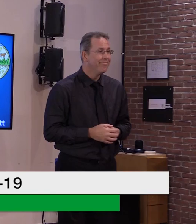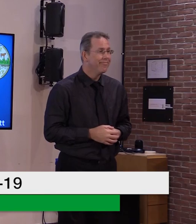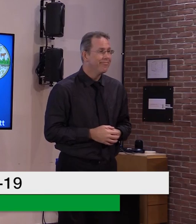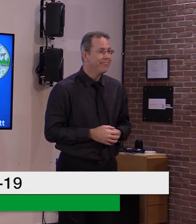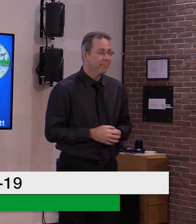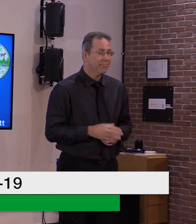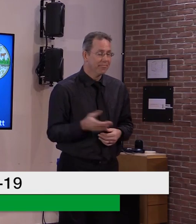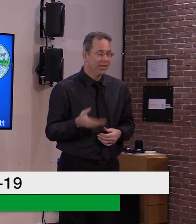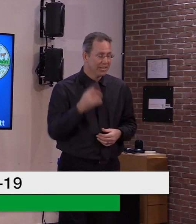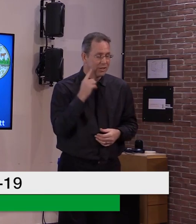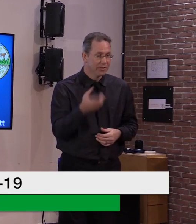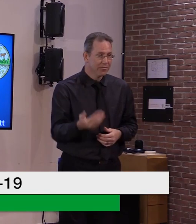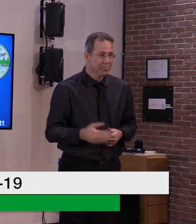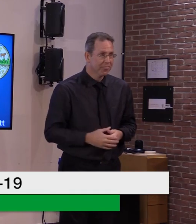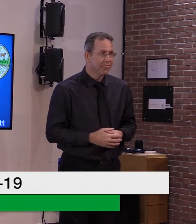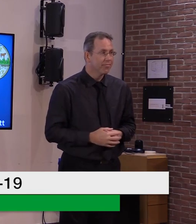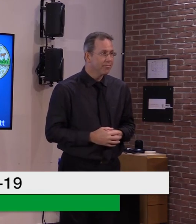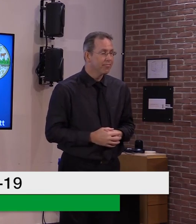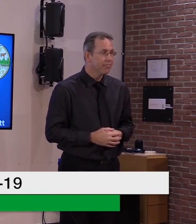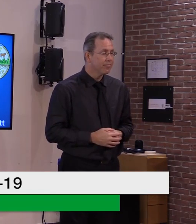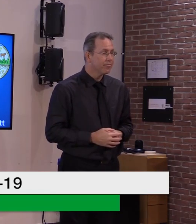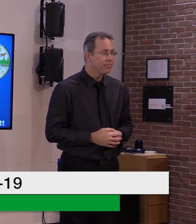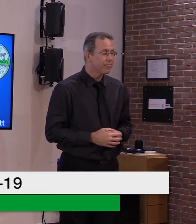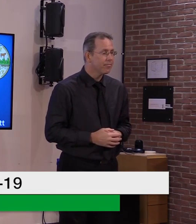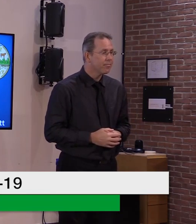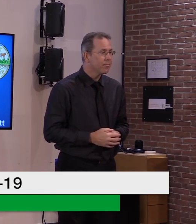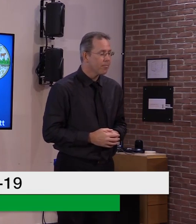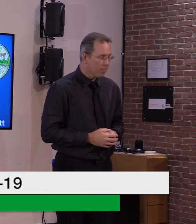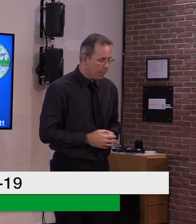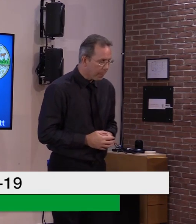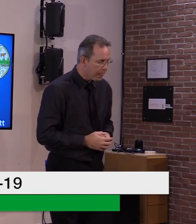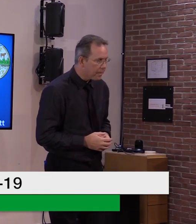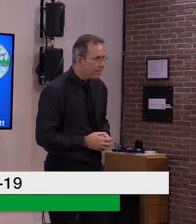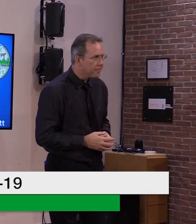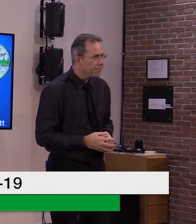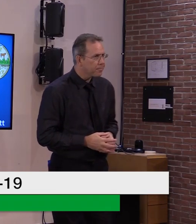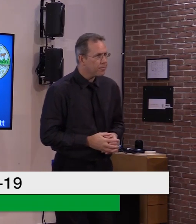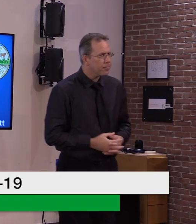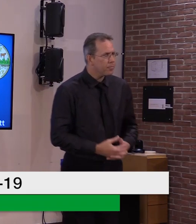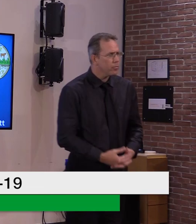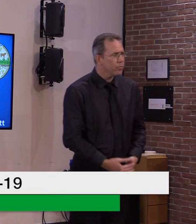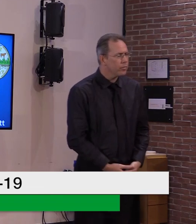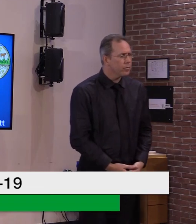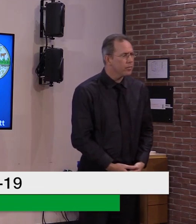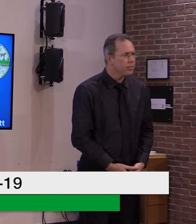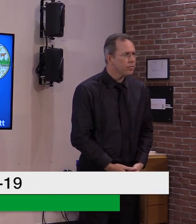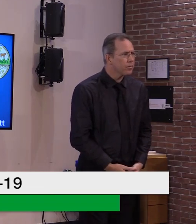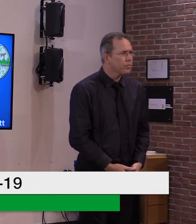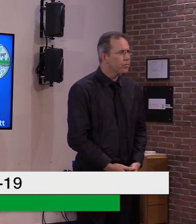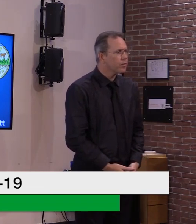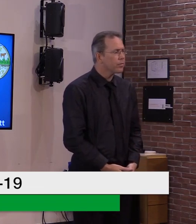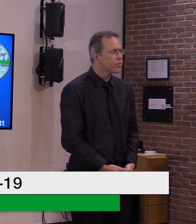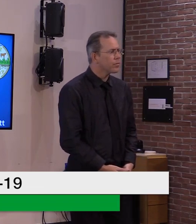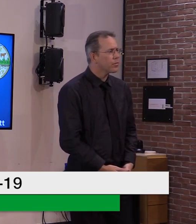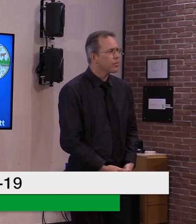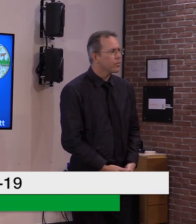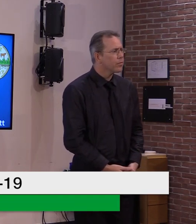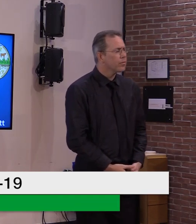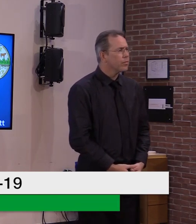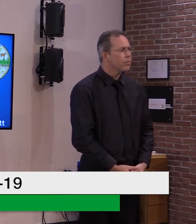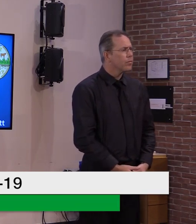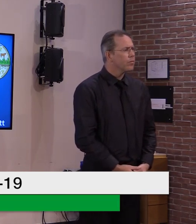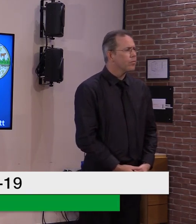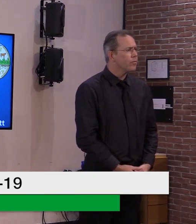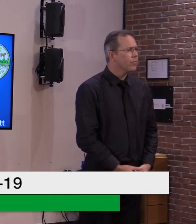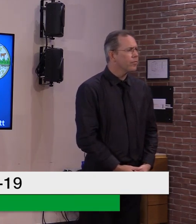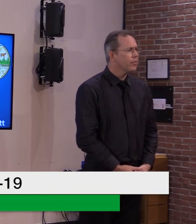good afternoon everybody my first question now pertains to uh a request